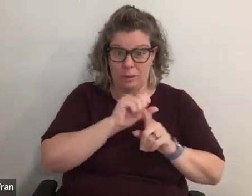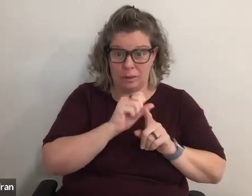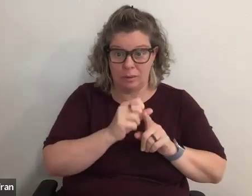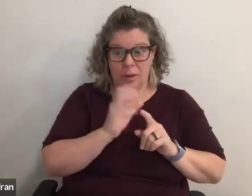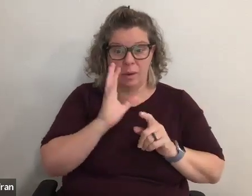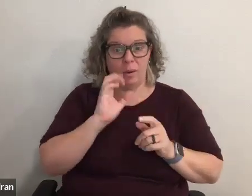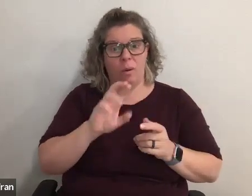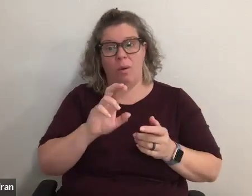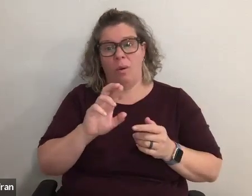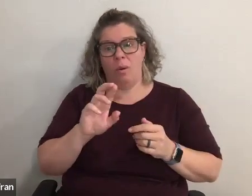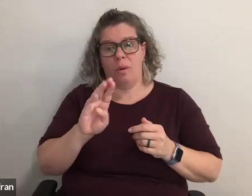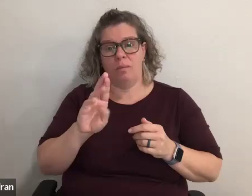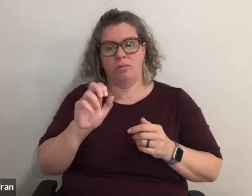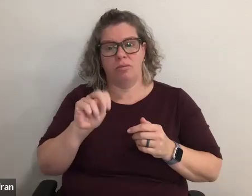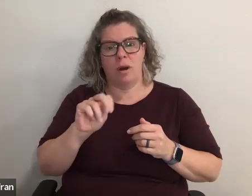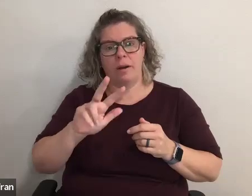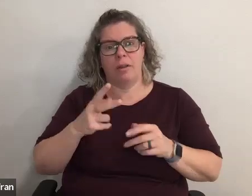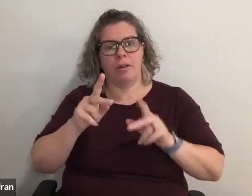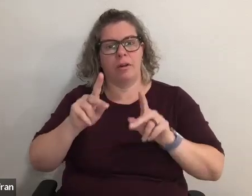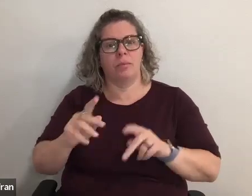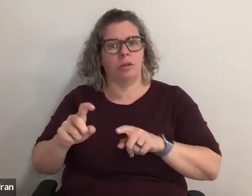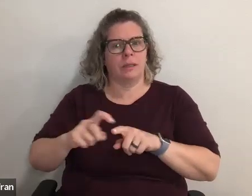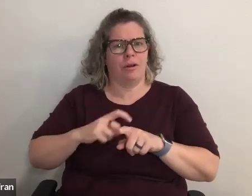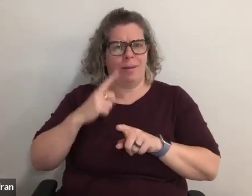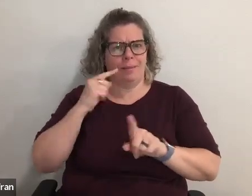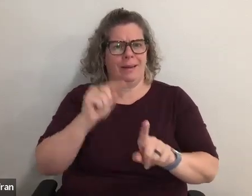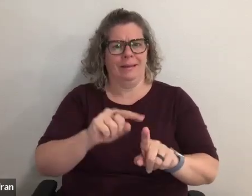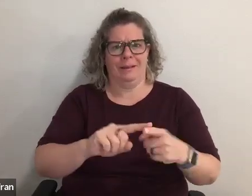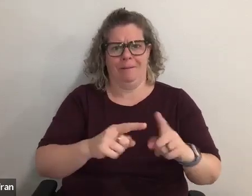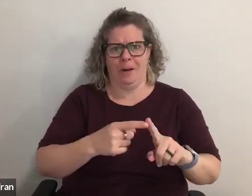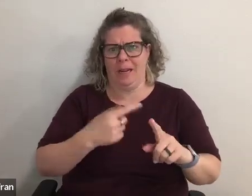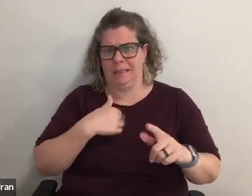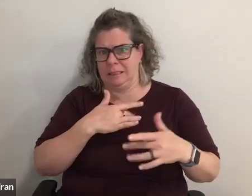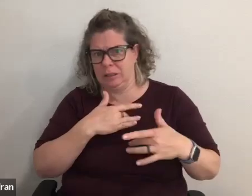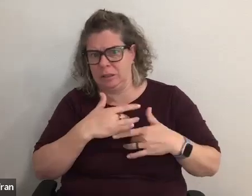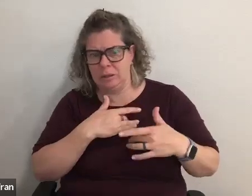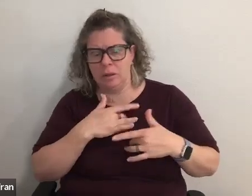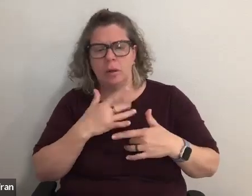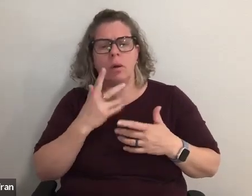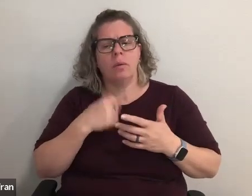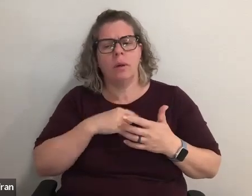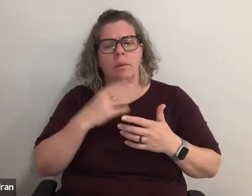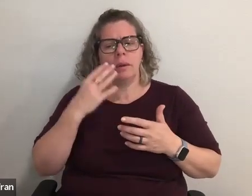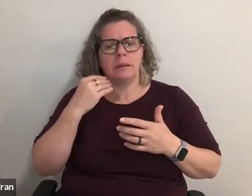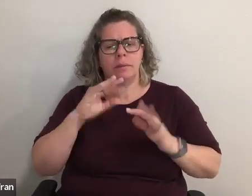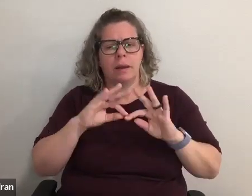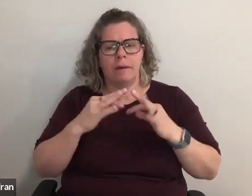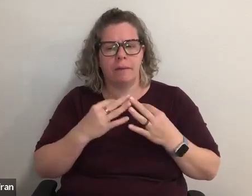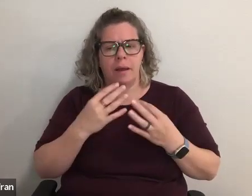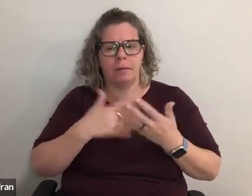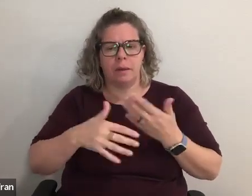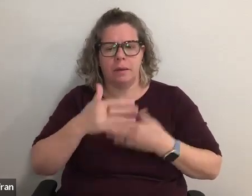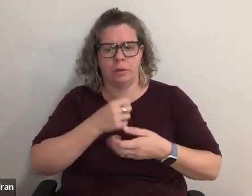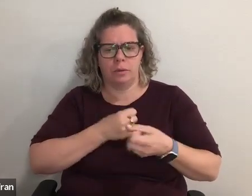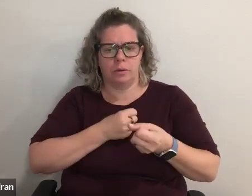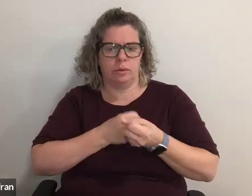talking about what a third party caller is, or just a little bit earlier. Oftentimes, too, we're going to encounter family and social supports while we're